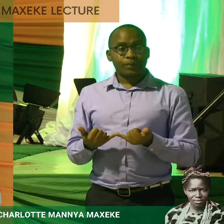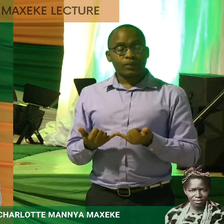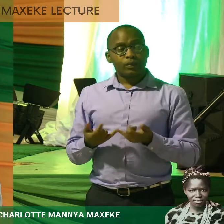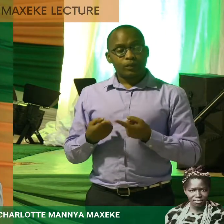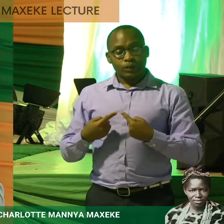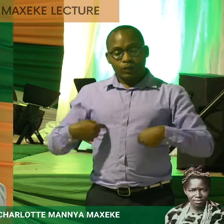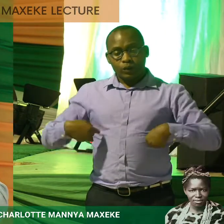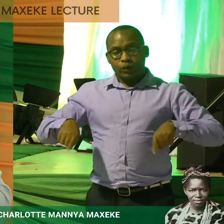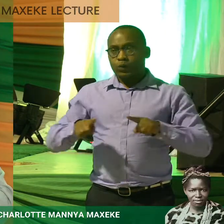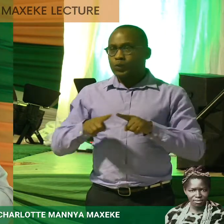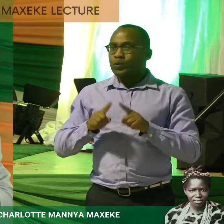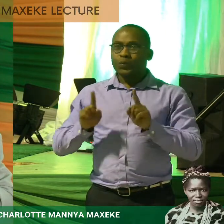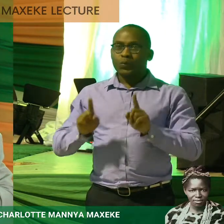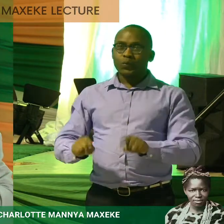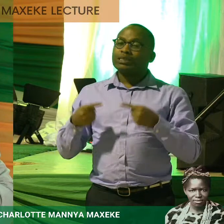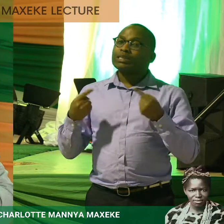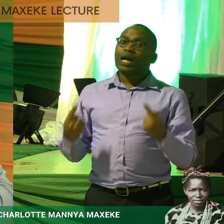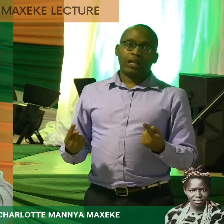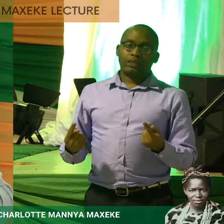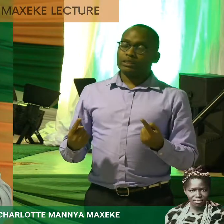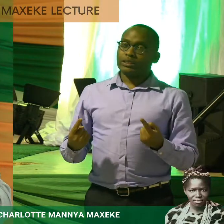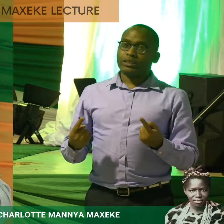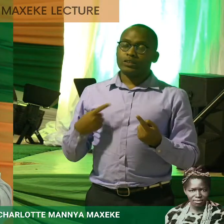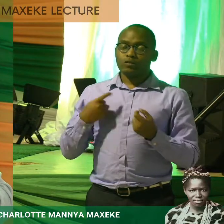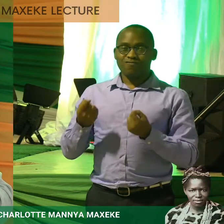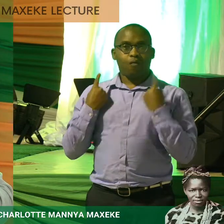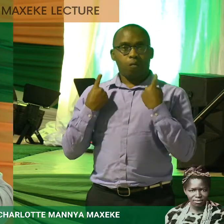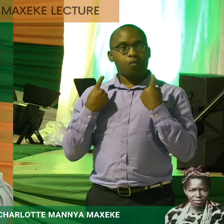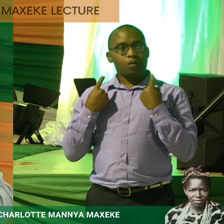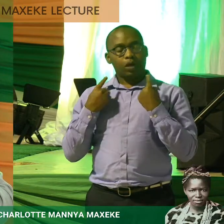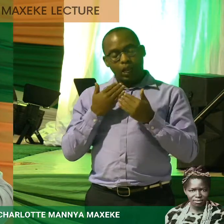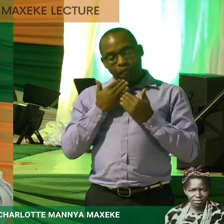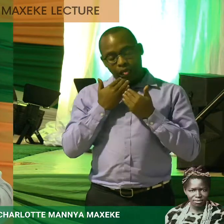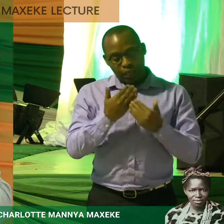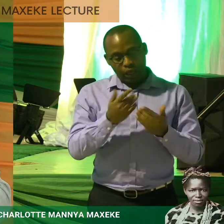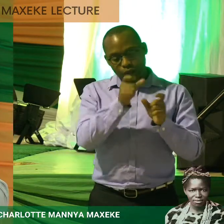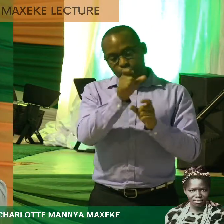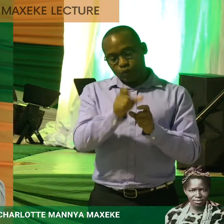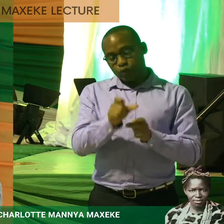ukwenza umbulelo kutata we institute utata umakhanya